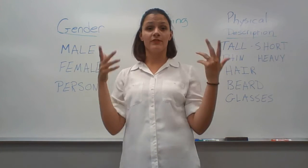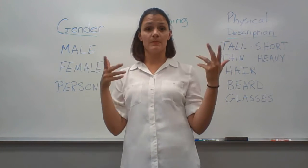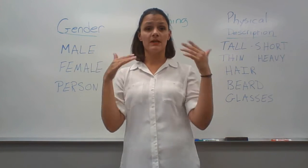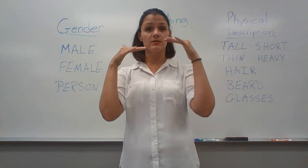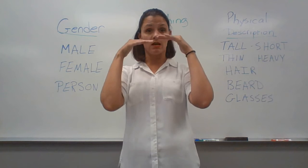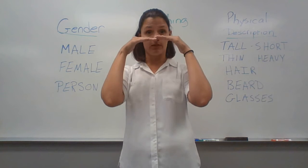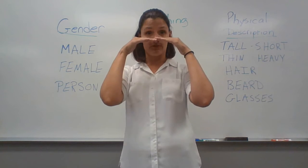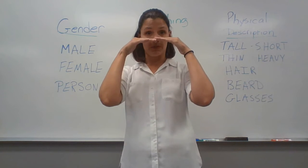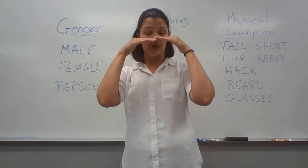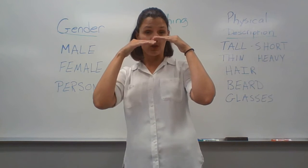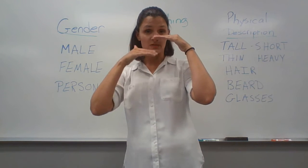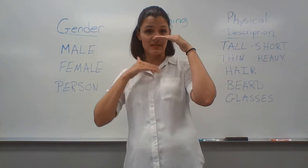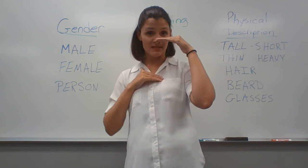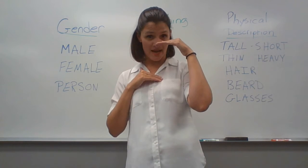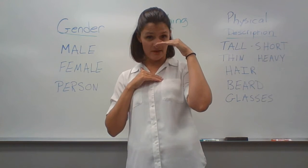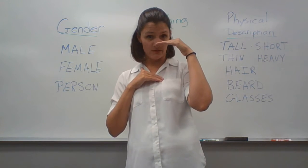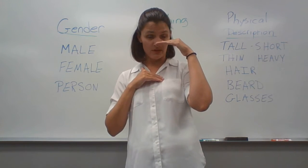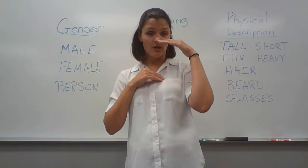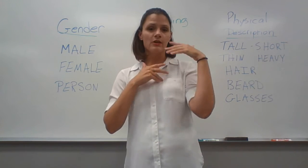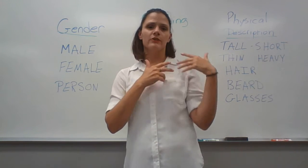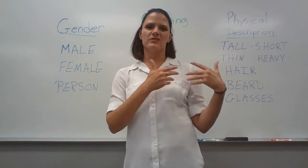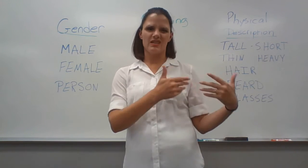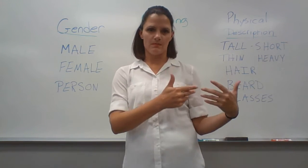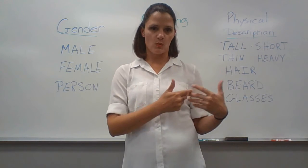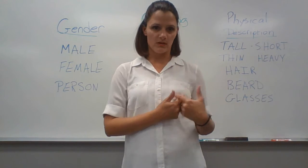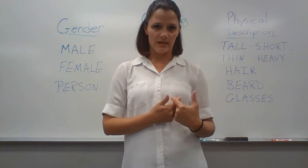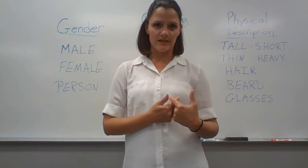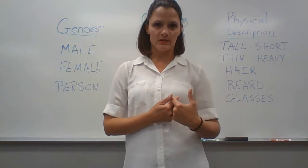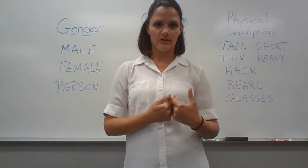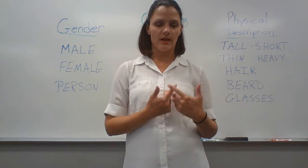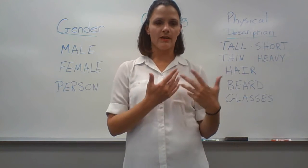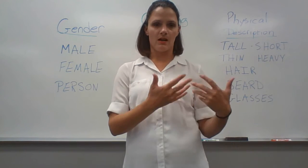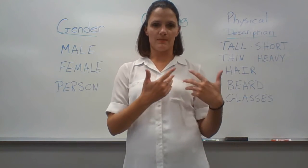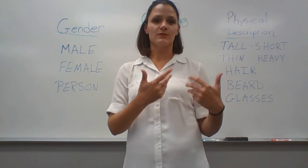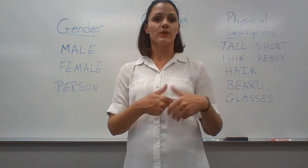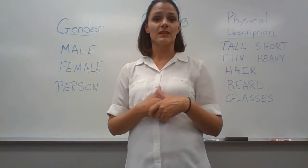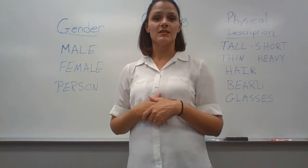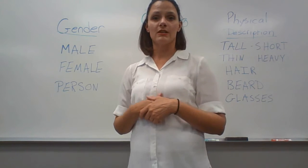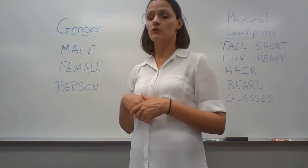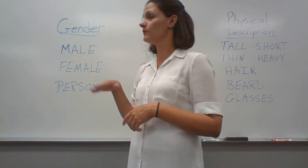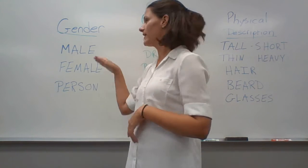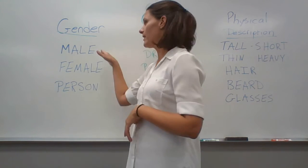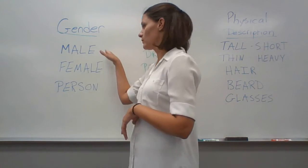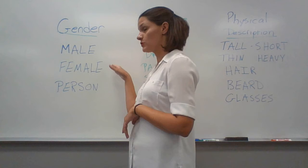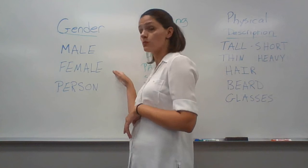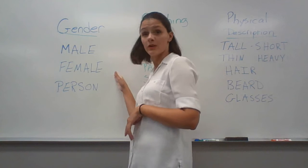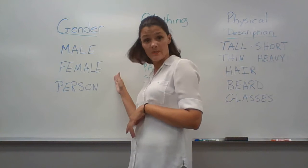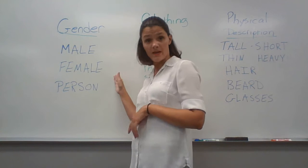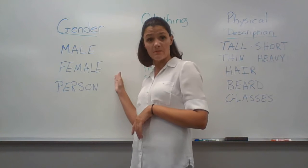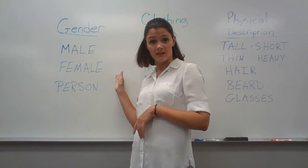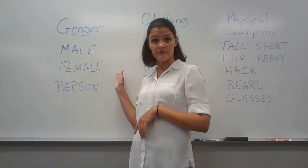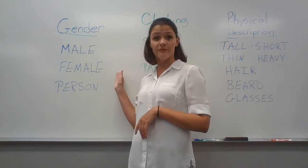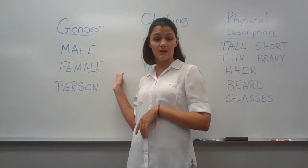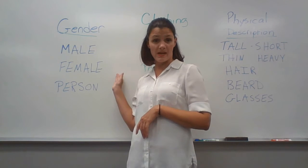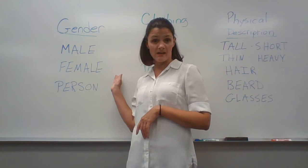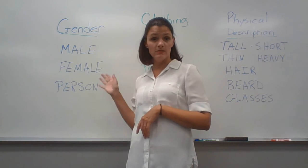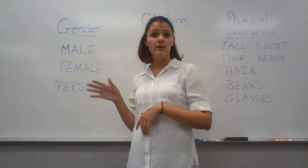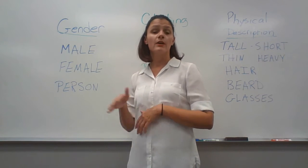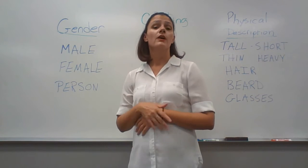female signs from the nose down. You'll see that more later as we continue. Right now we're just worried about male and female.